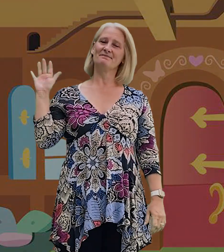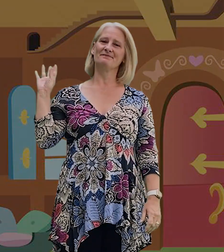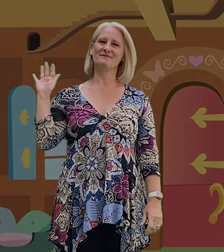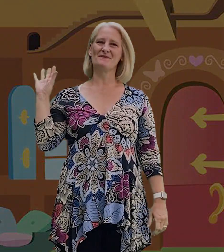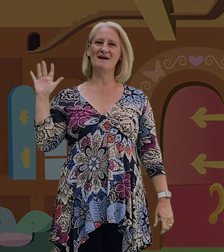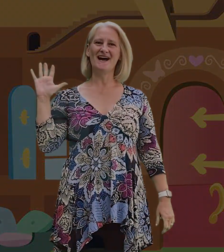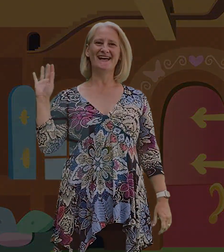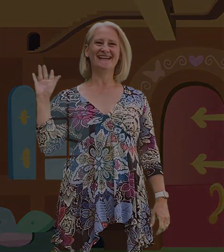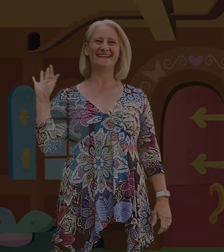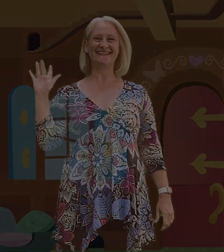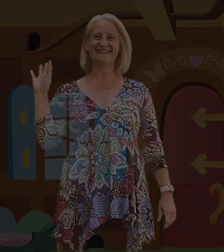Bye-bye.